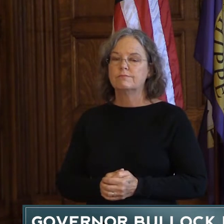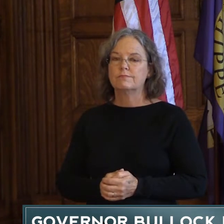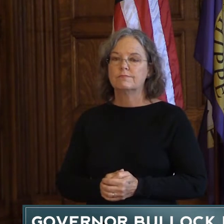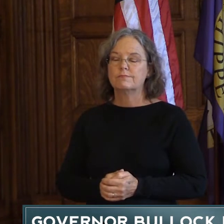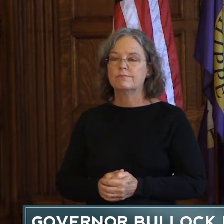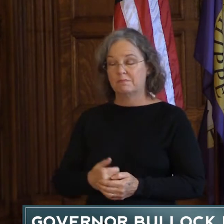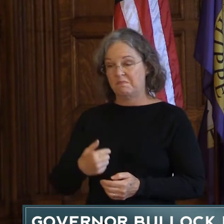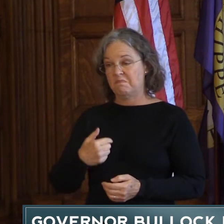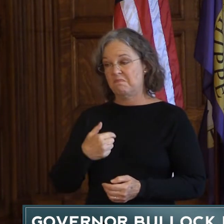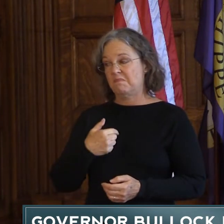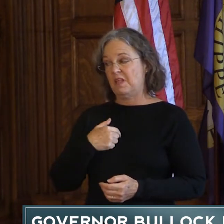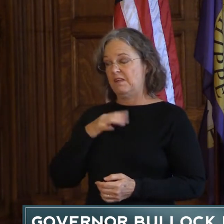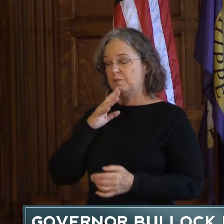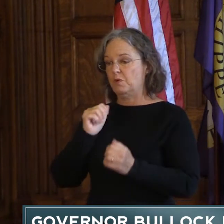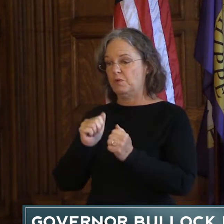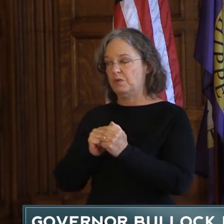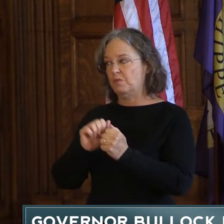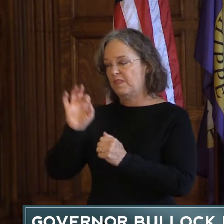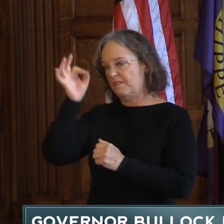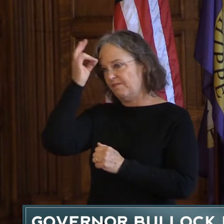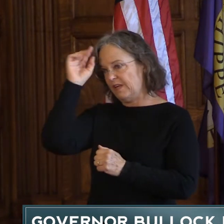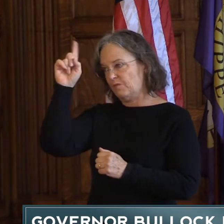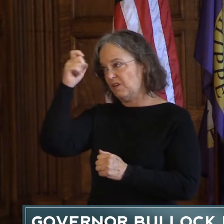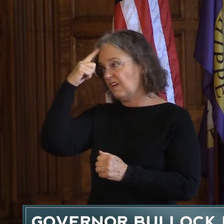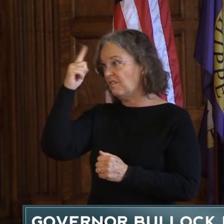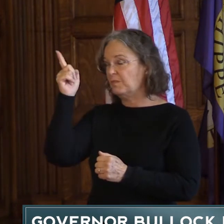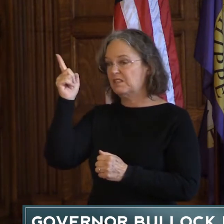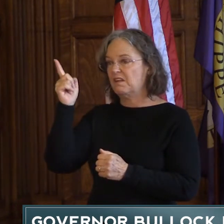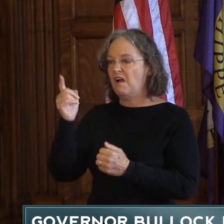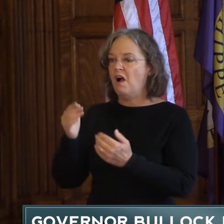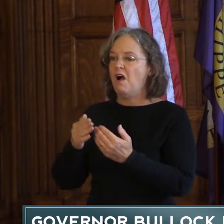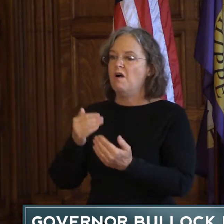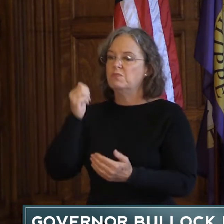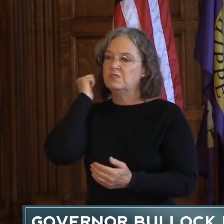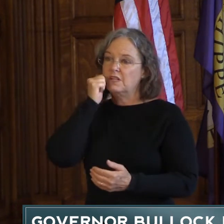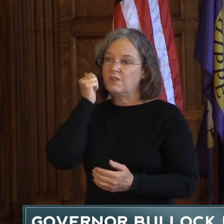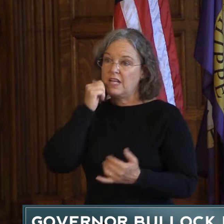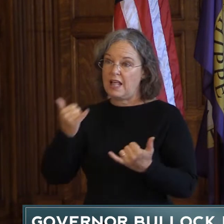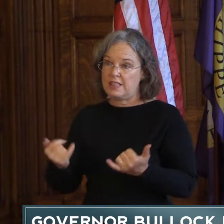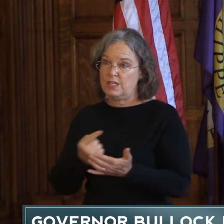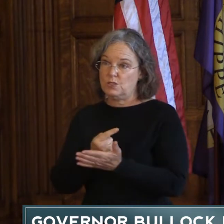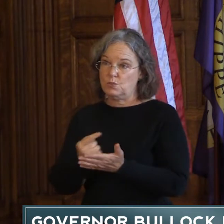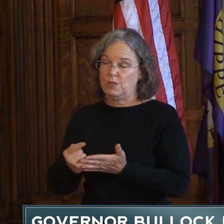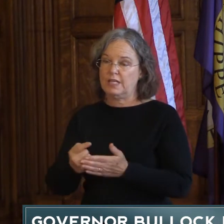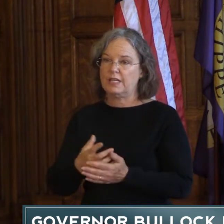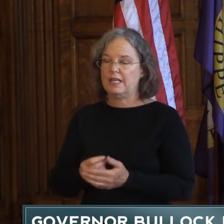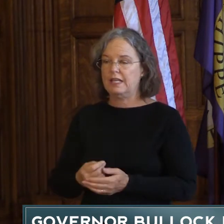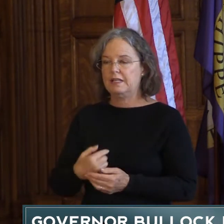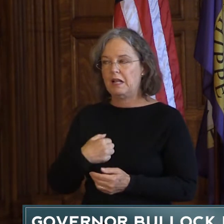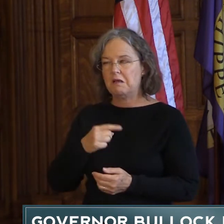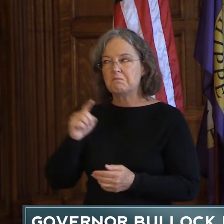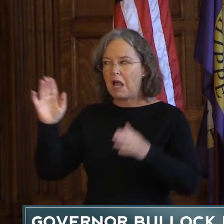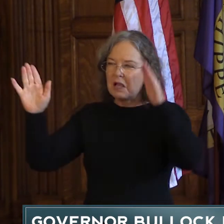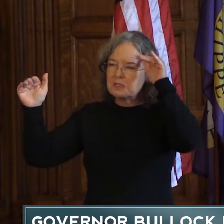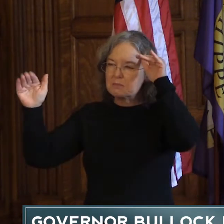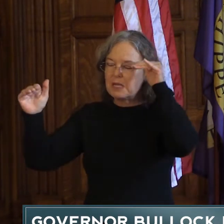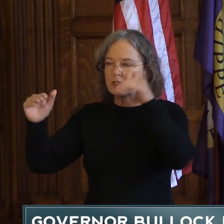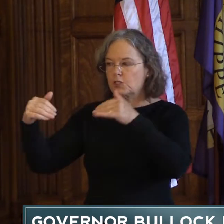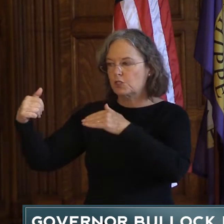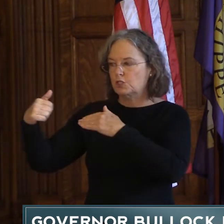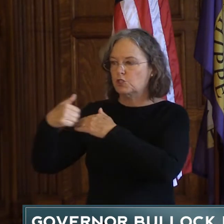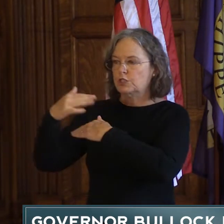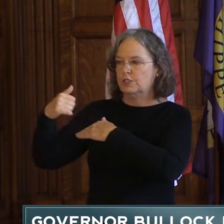I've spoken with members of the federal government, I think almost every day this week, and expect shipments this